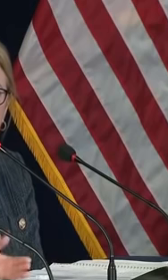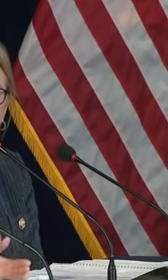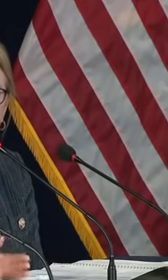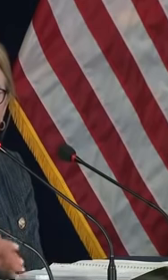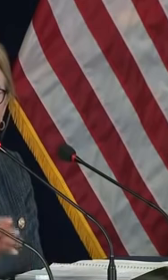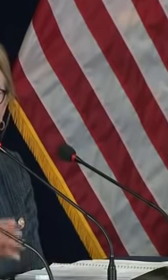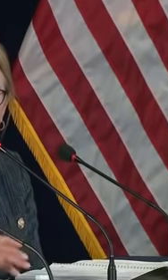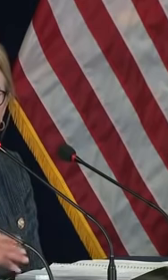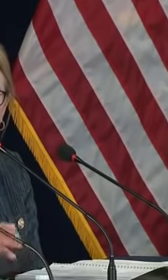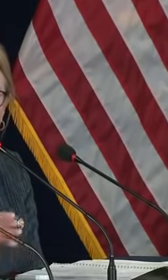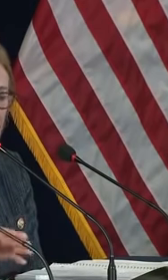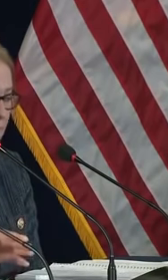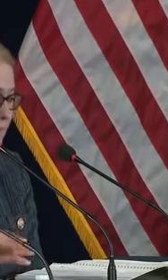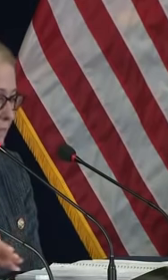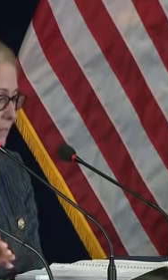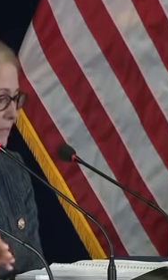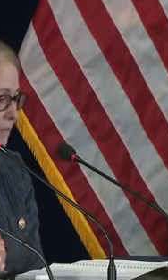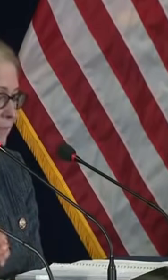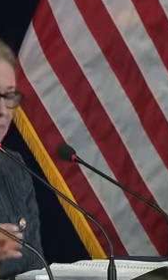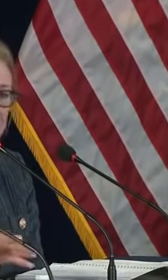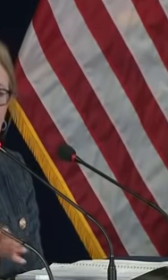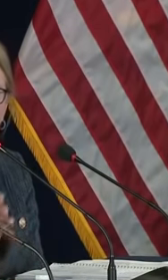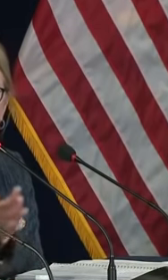remember that right now we